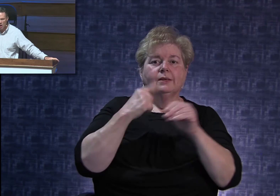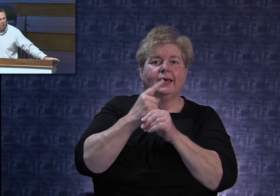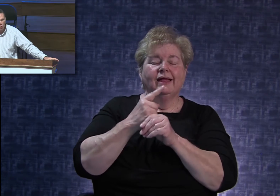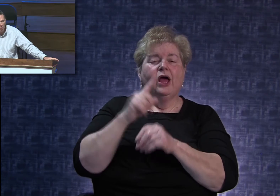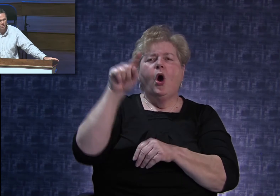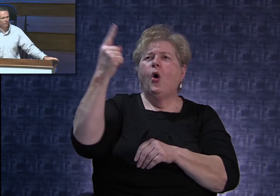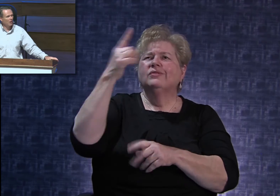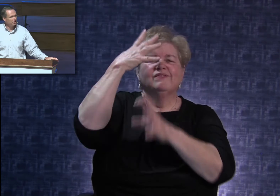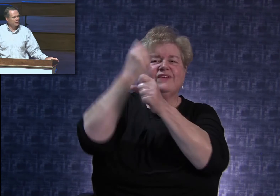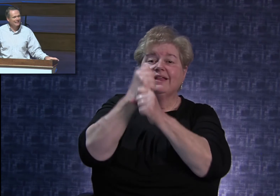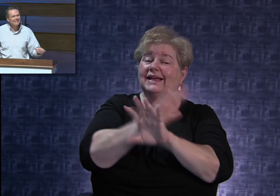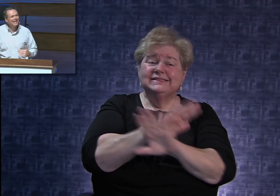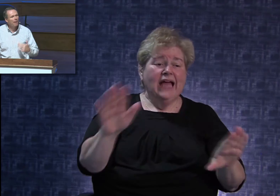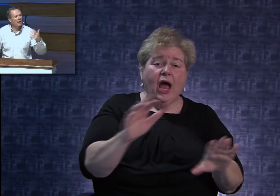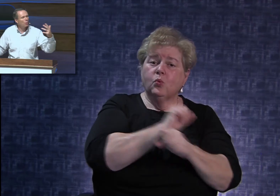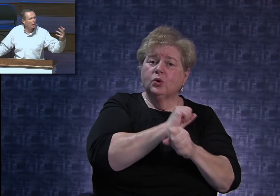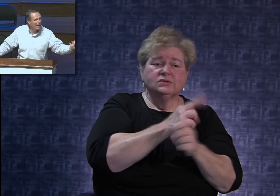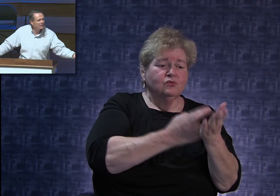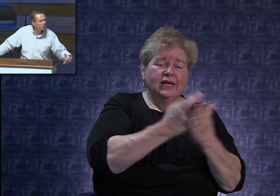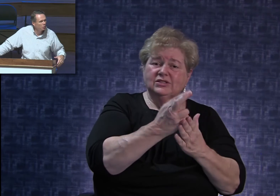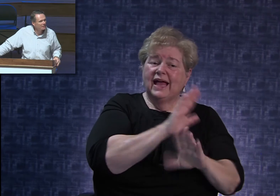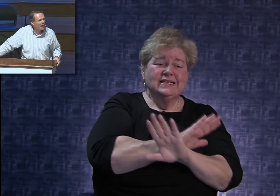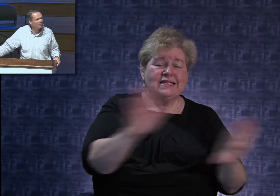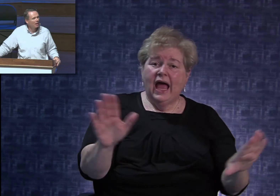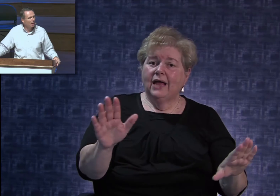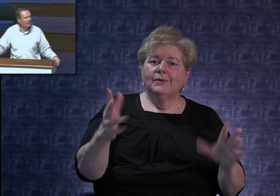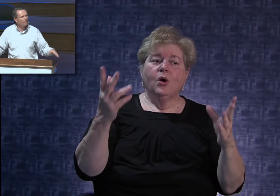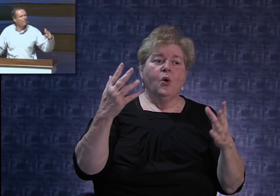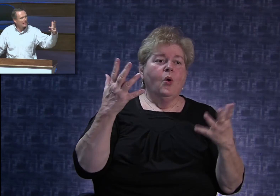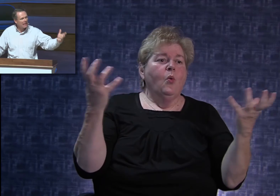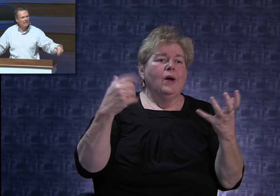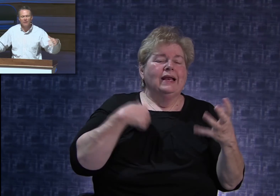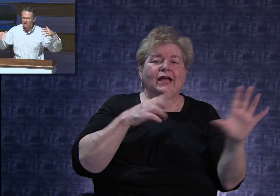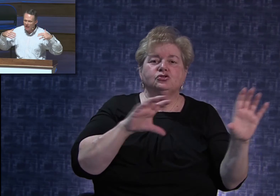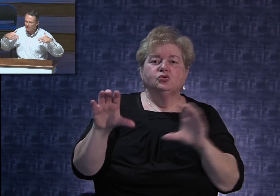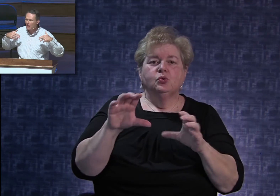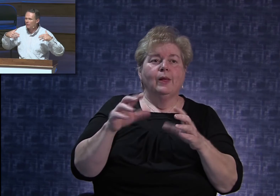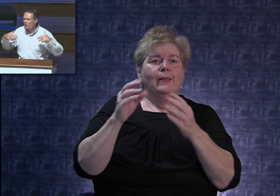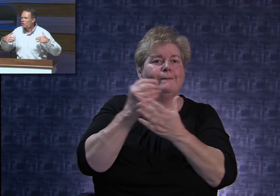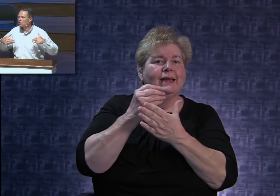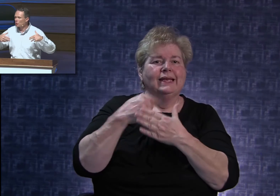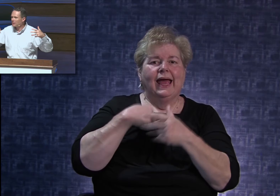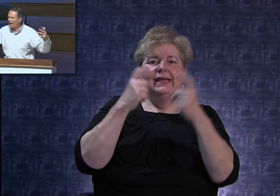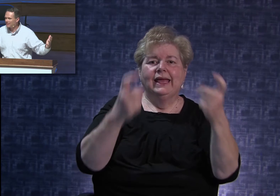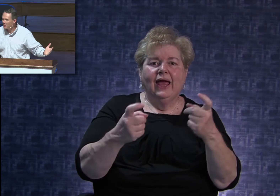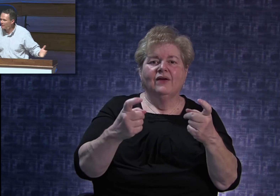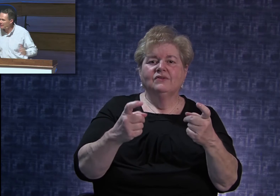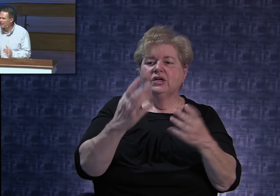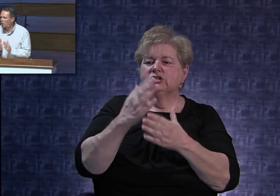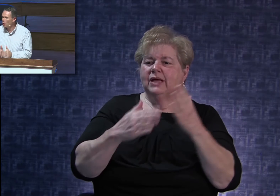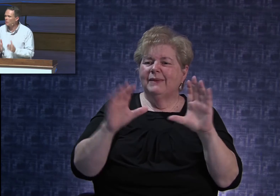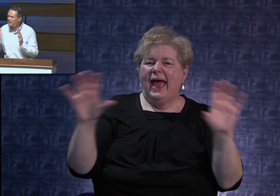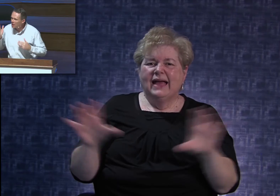by works of righteousness. It's not by what I do. It's not about the money I give. It's not about certain